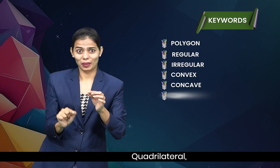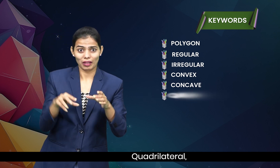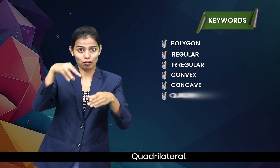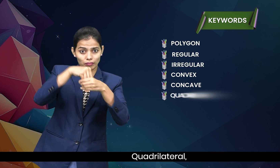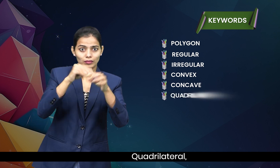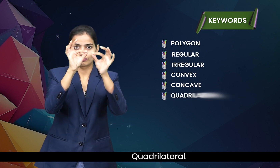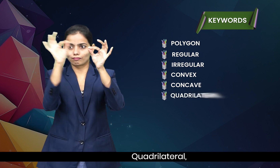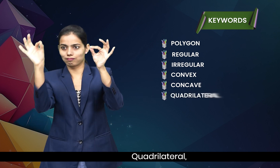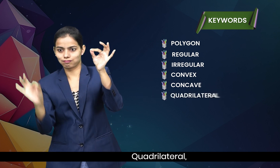quadrilateral,